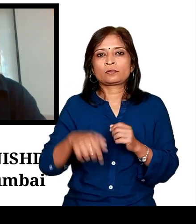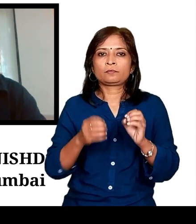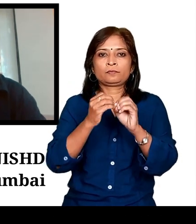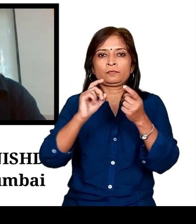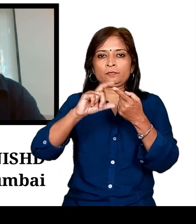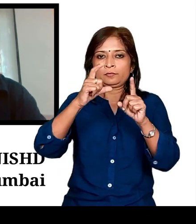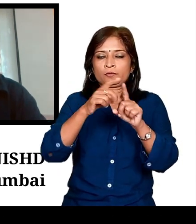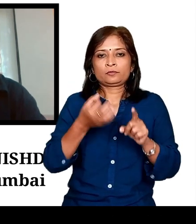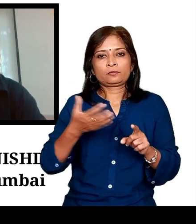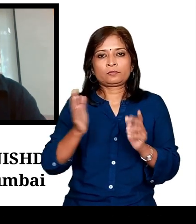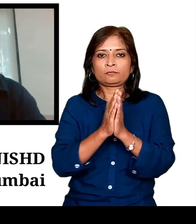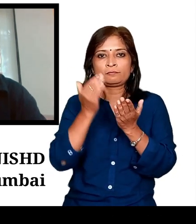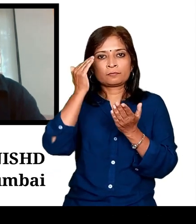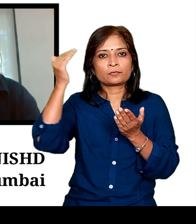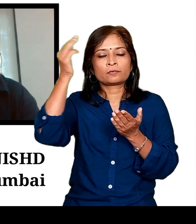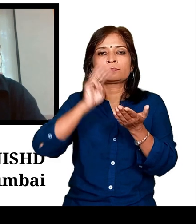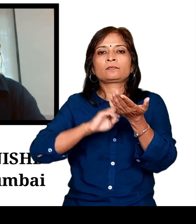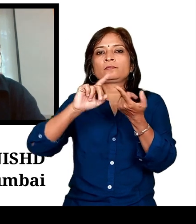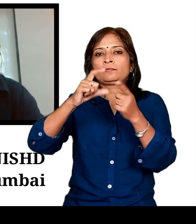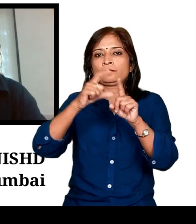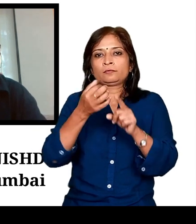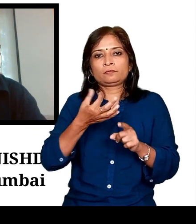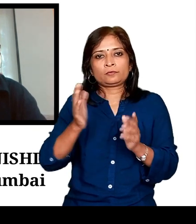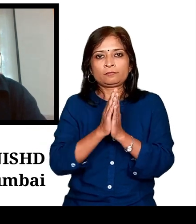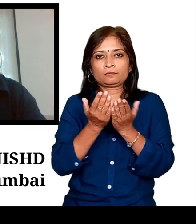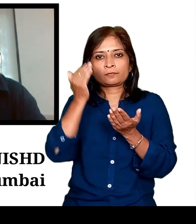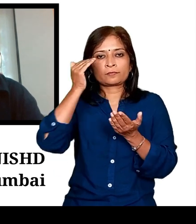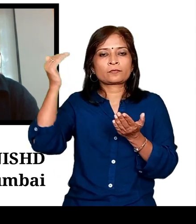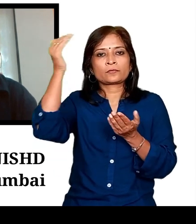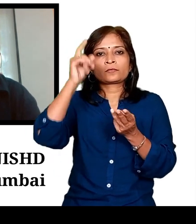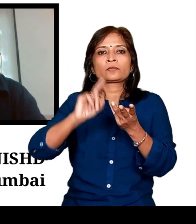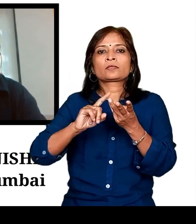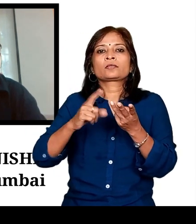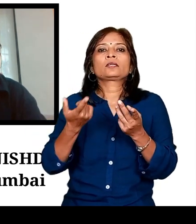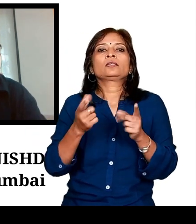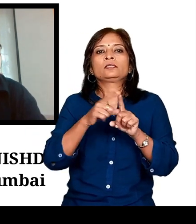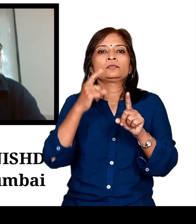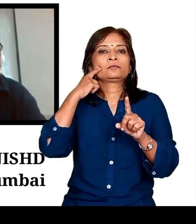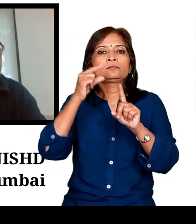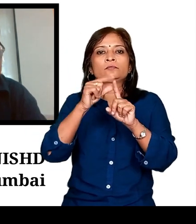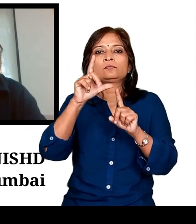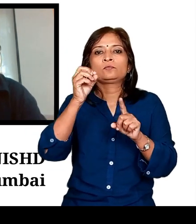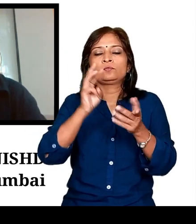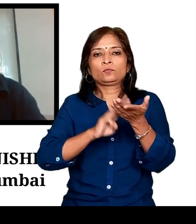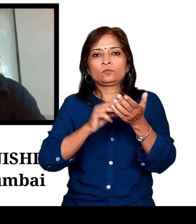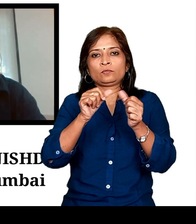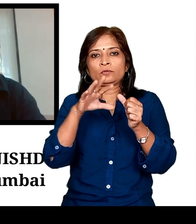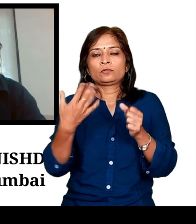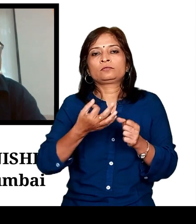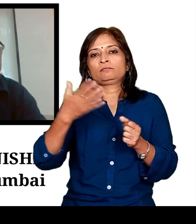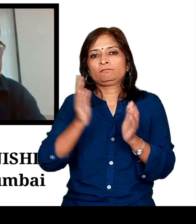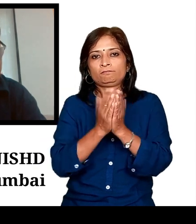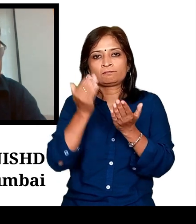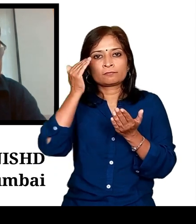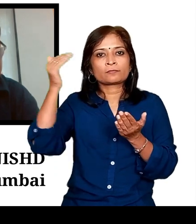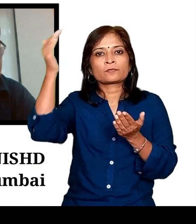B.Ed. special education, M.Ed. special education, then we have diploma in special education, then M.Ed. special